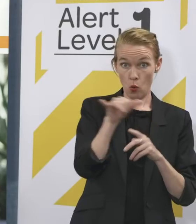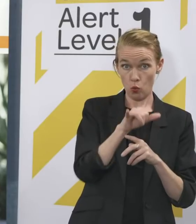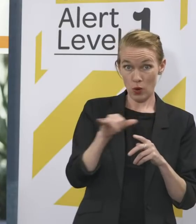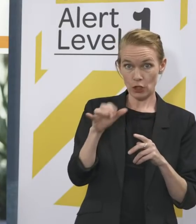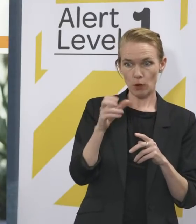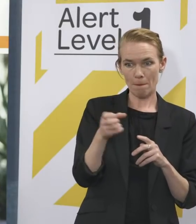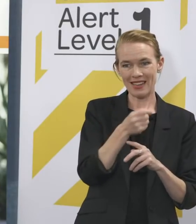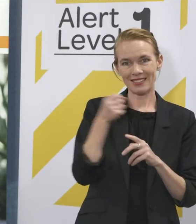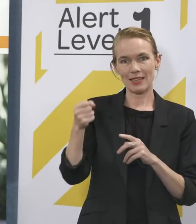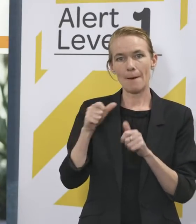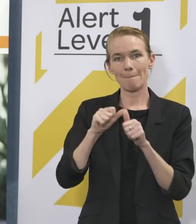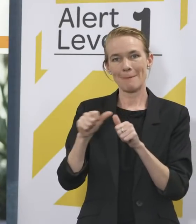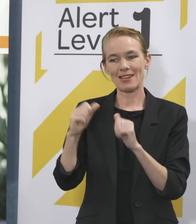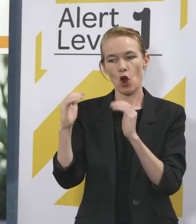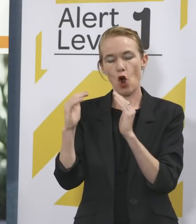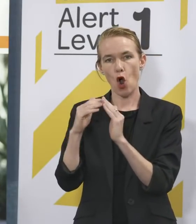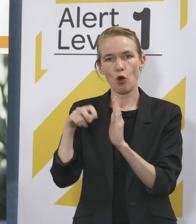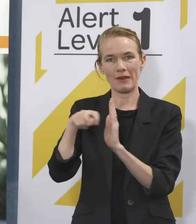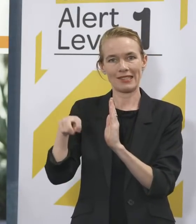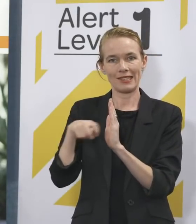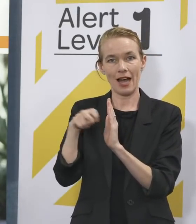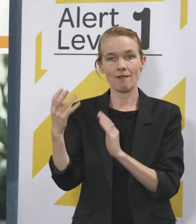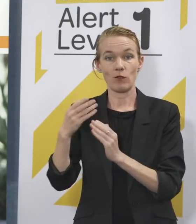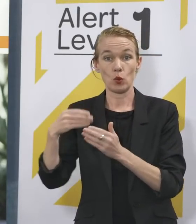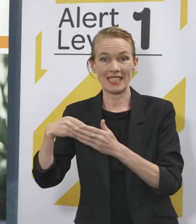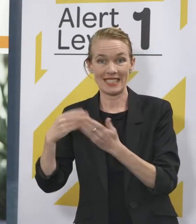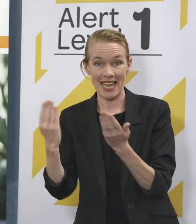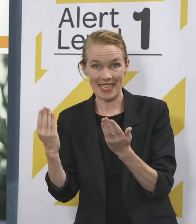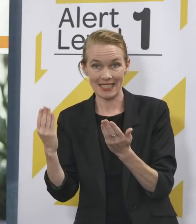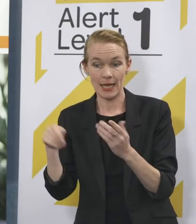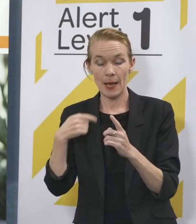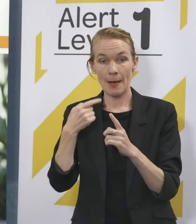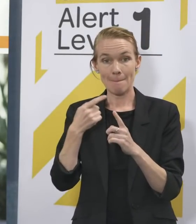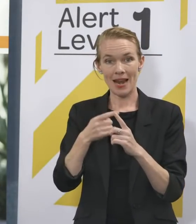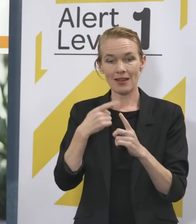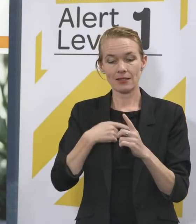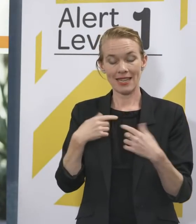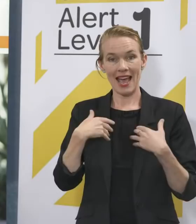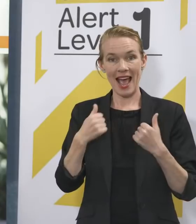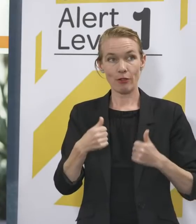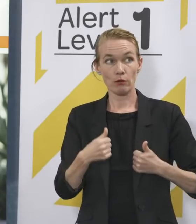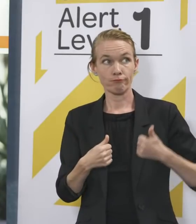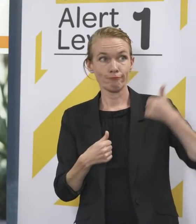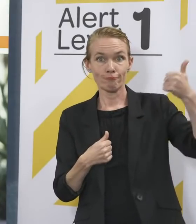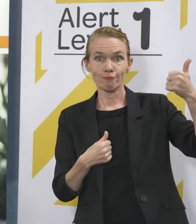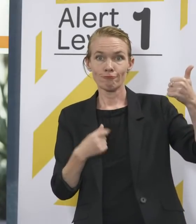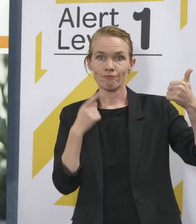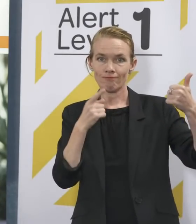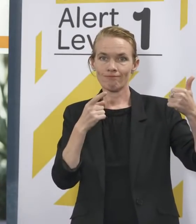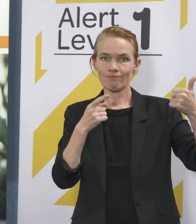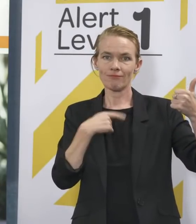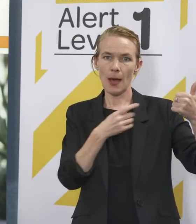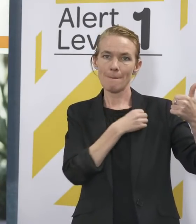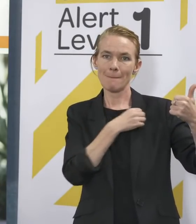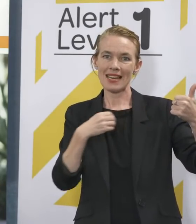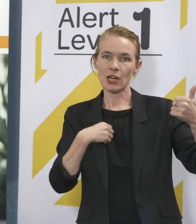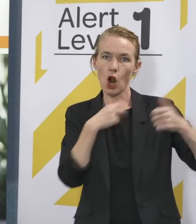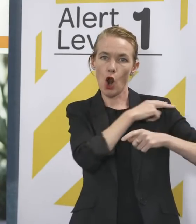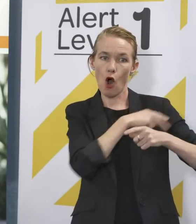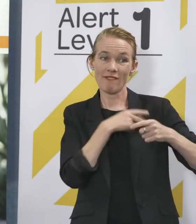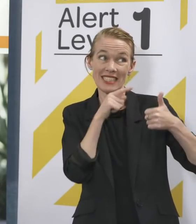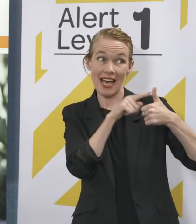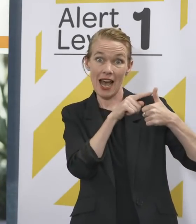result and to notify the medical officer of health. But they won't need to notify the medical officer of health about others who will be being